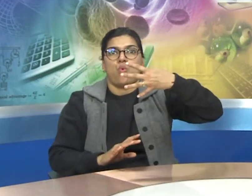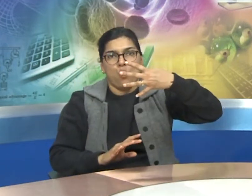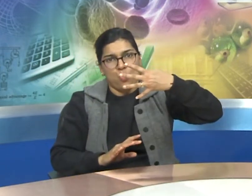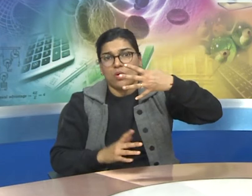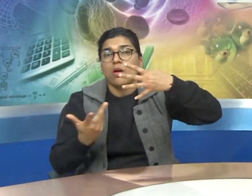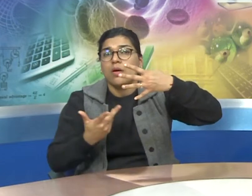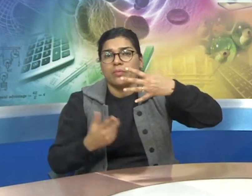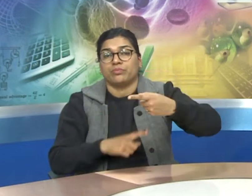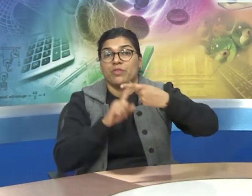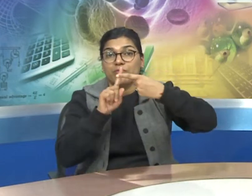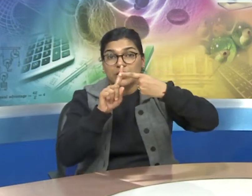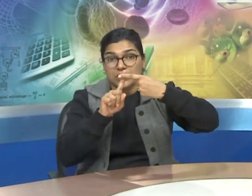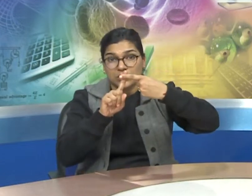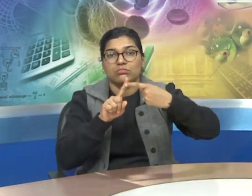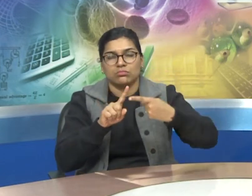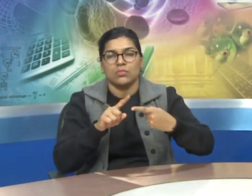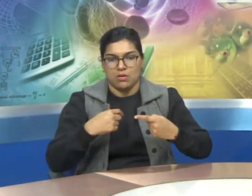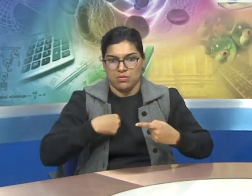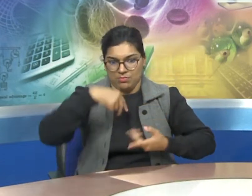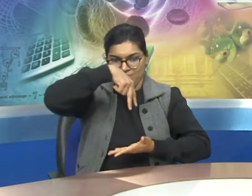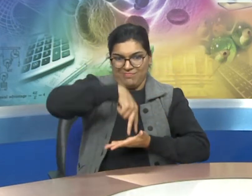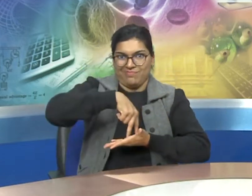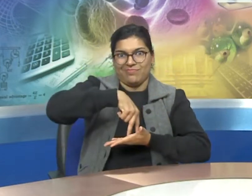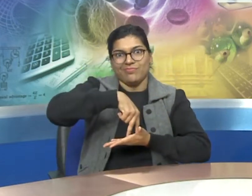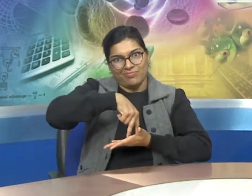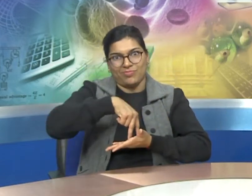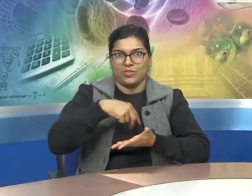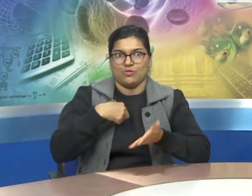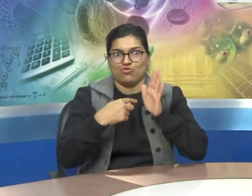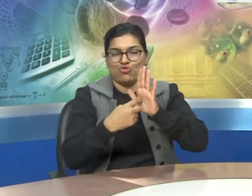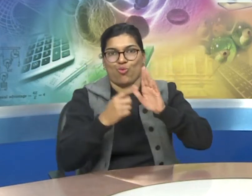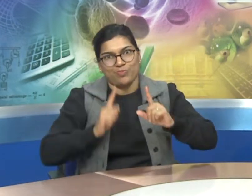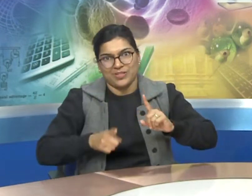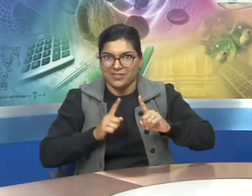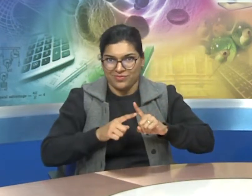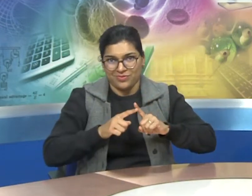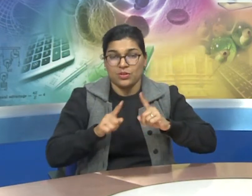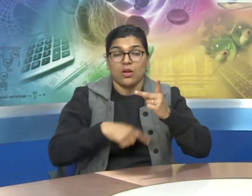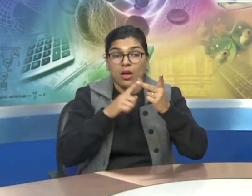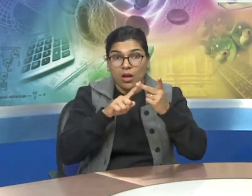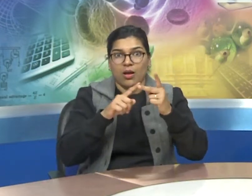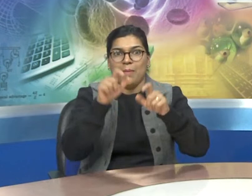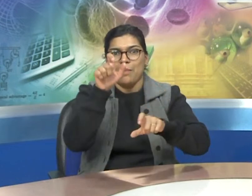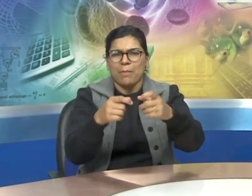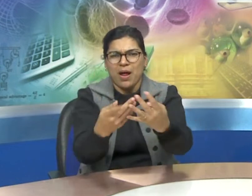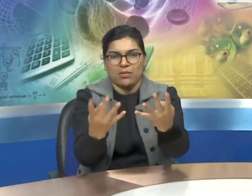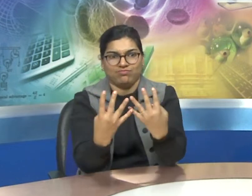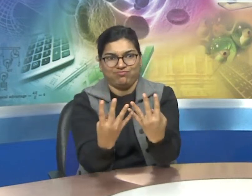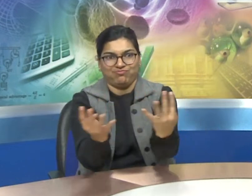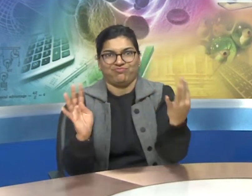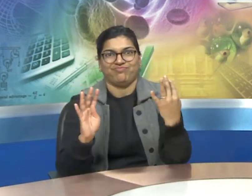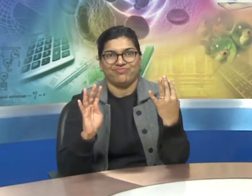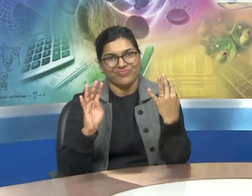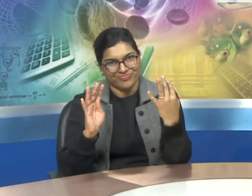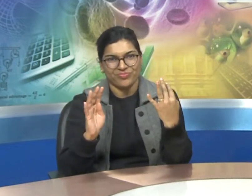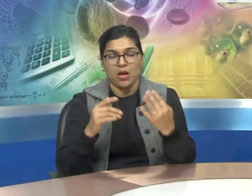And these are the 4 basic things. The first thing is we, or the person who is presenting to the